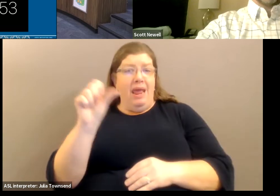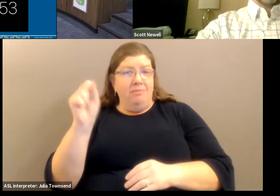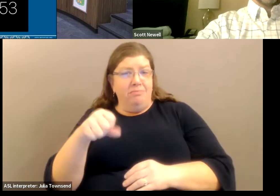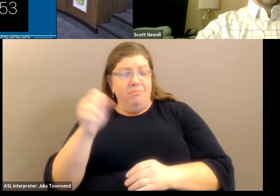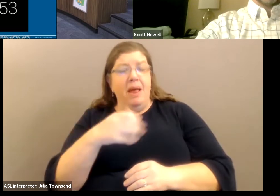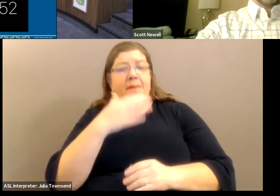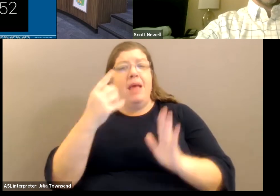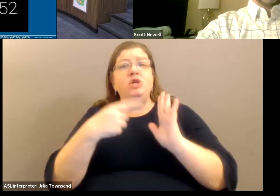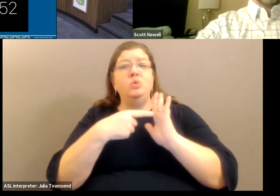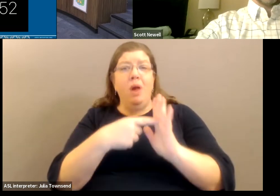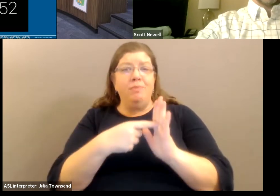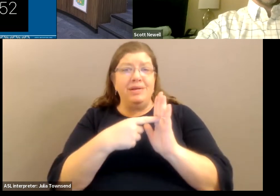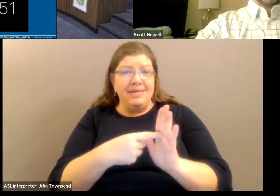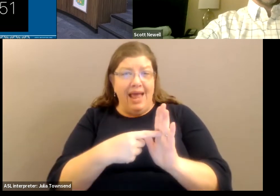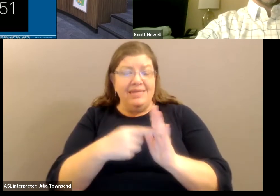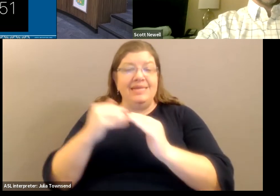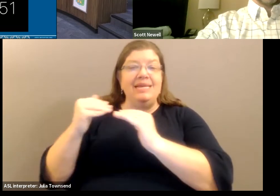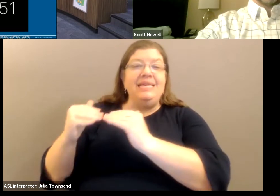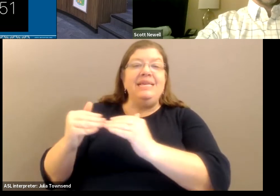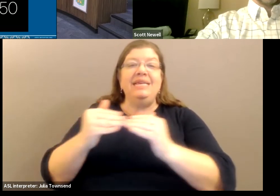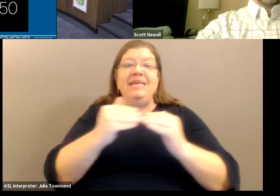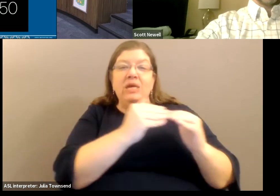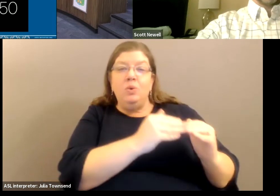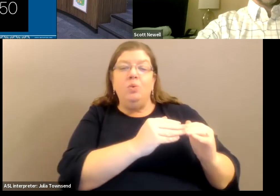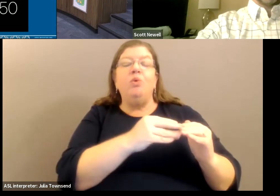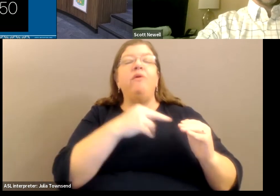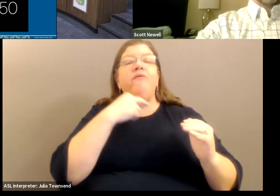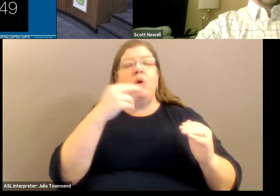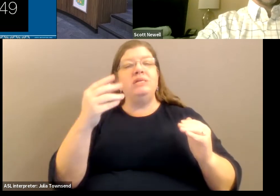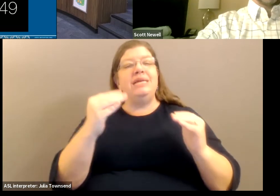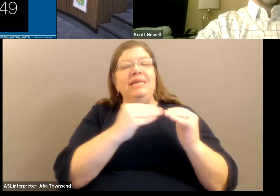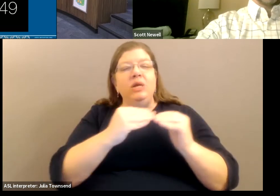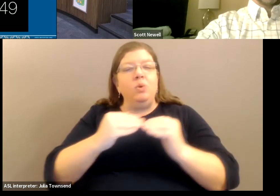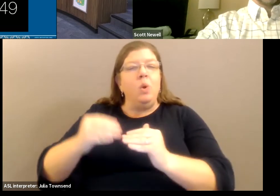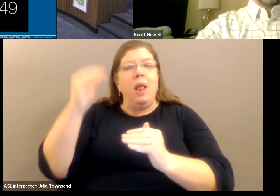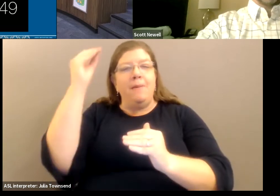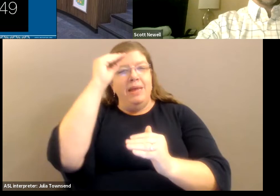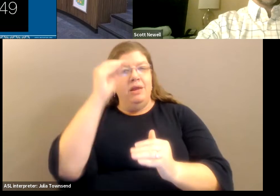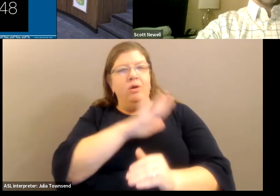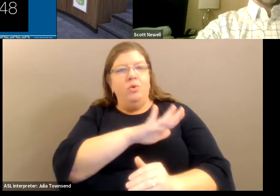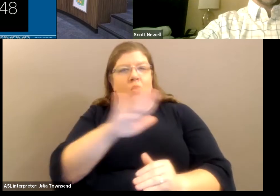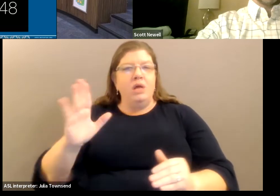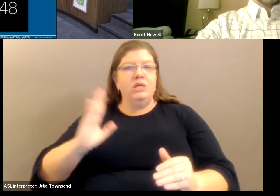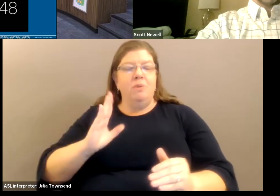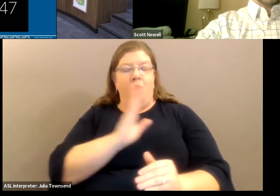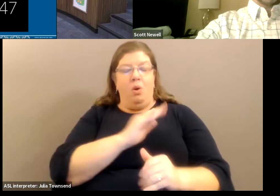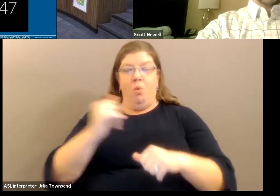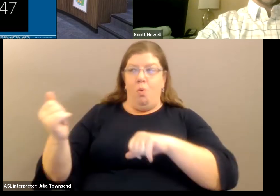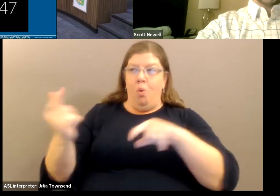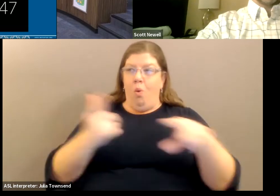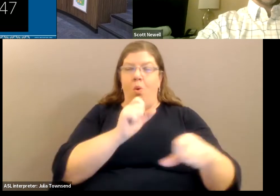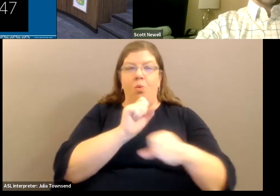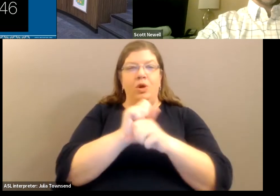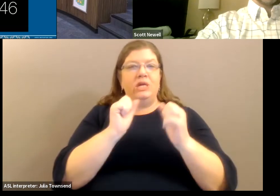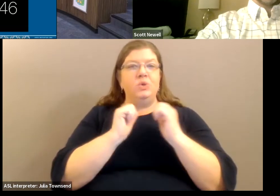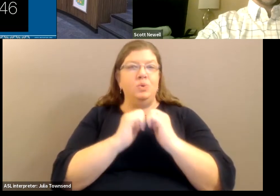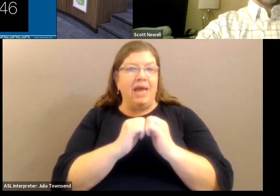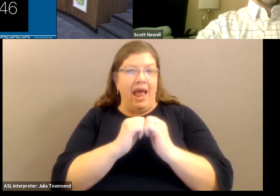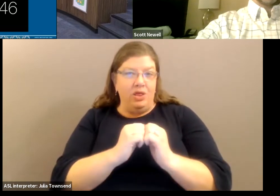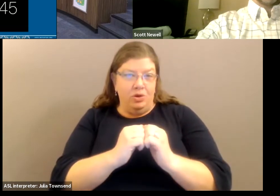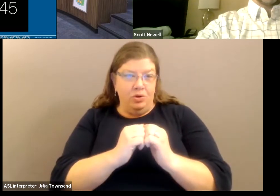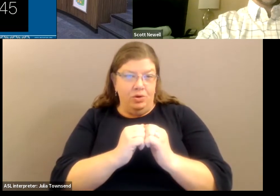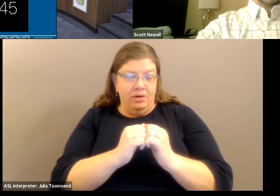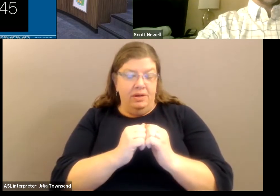best represents an equal voice across the board. We need to have an equal voice where we are all working together